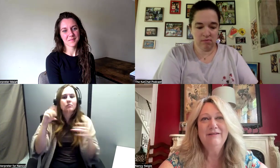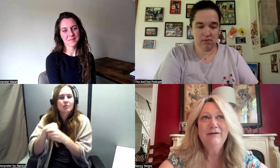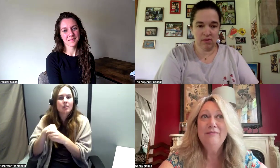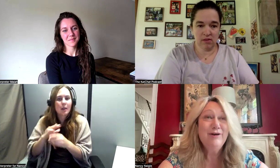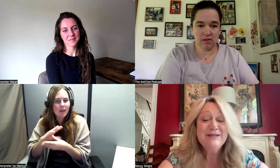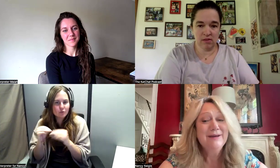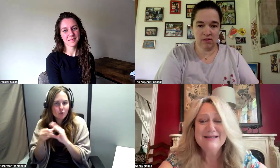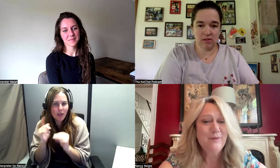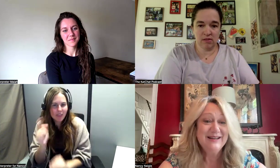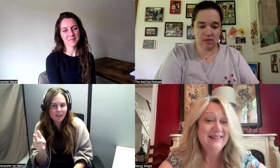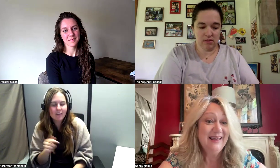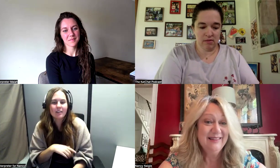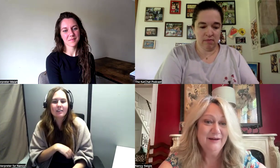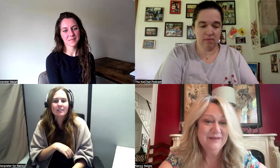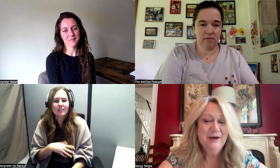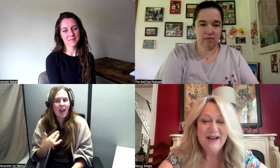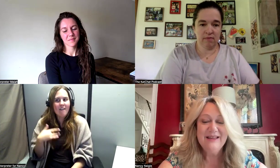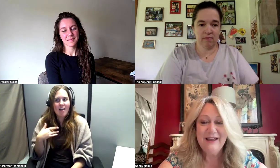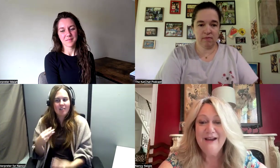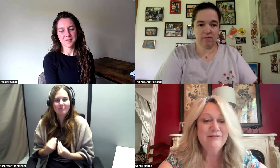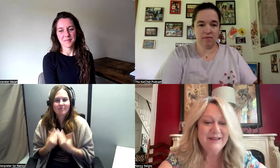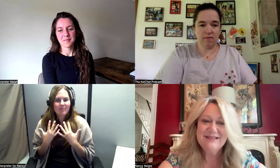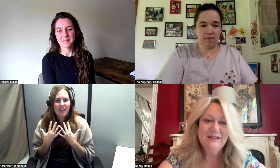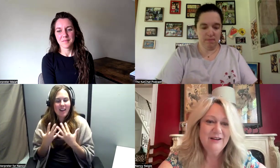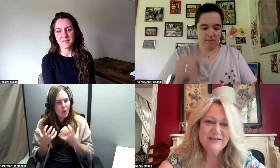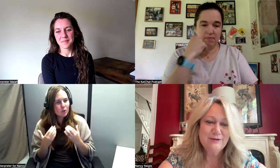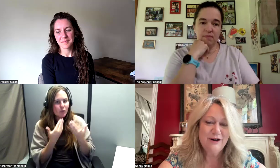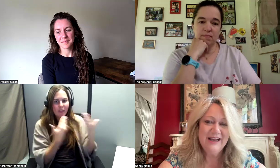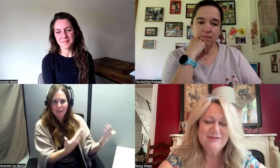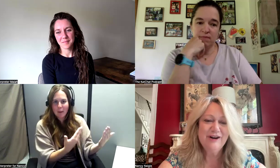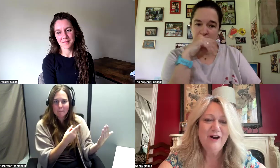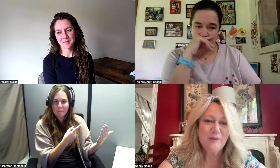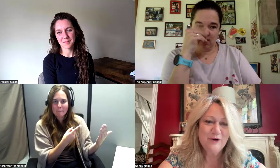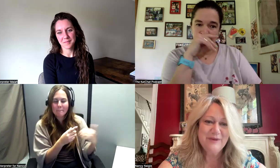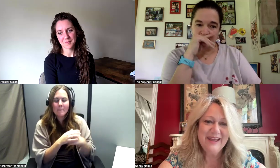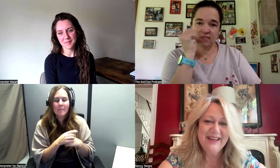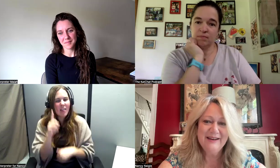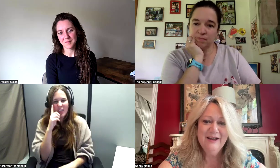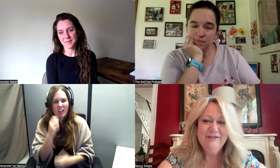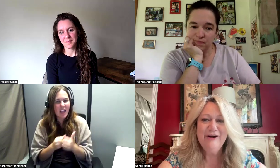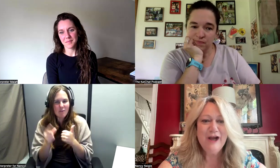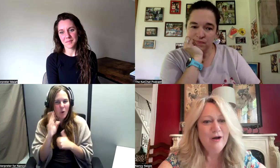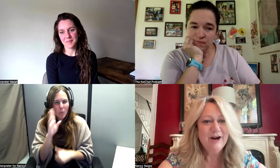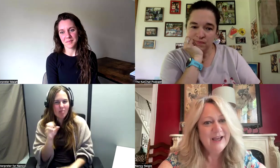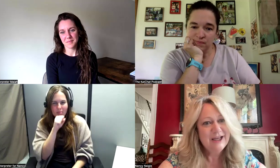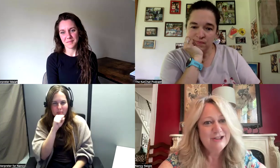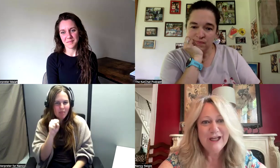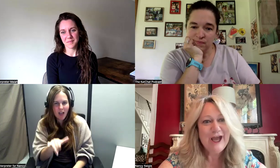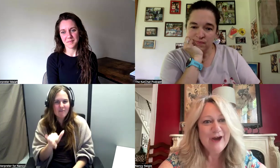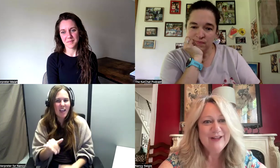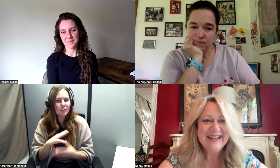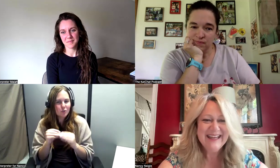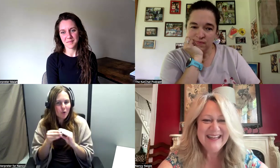in mostly because I wanted to thank them. But I think everybody's going to love that story. It's very heartwarming and very